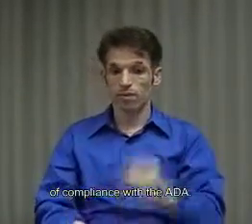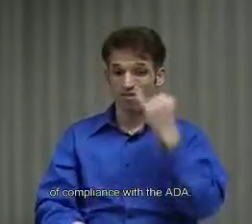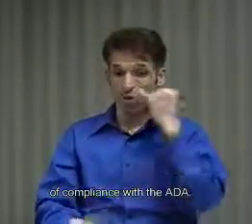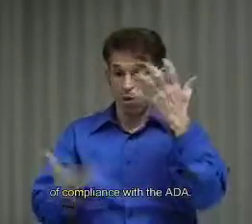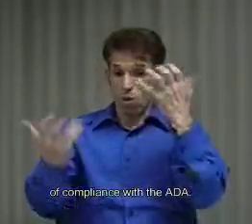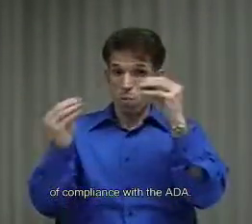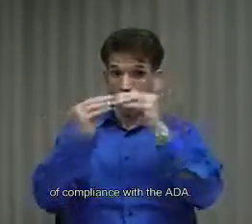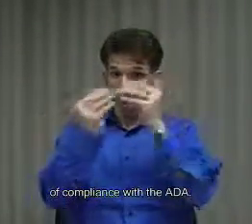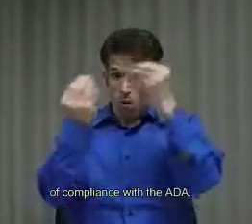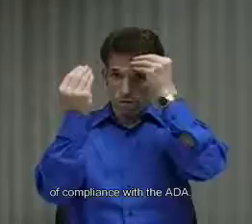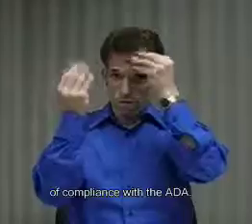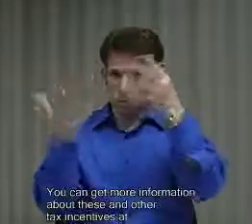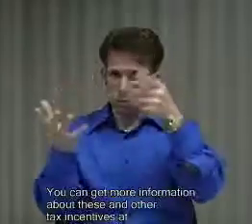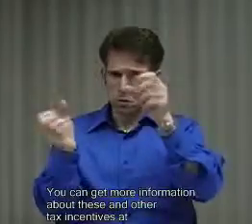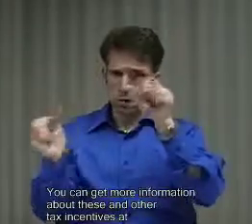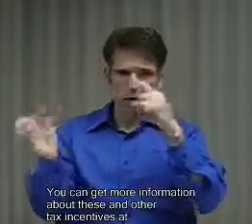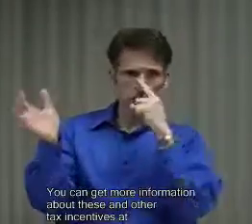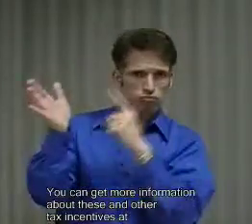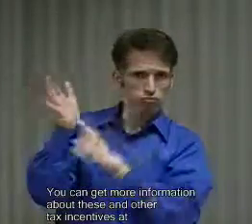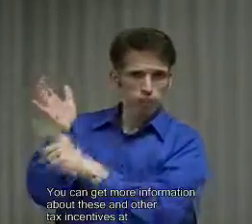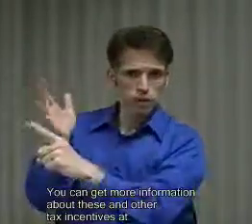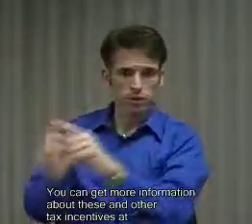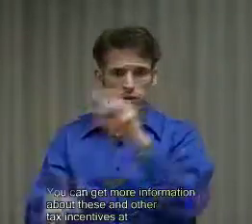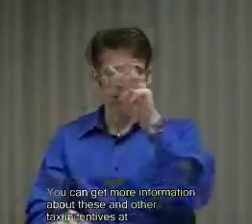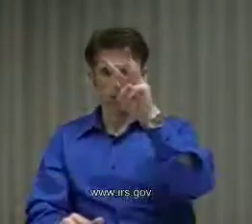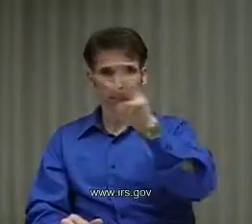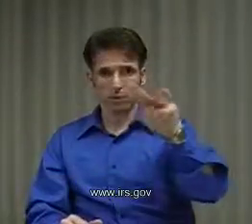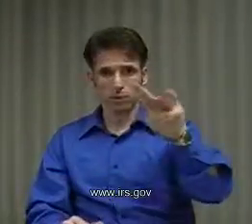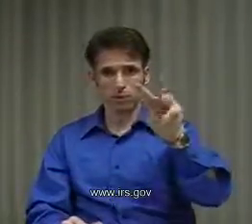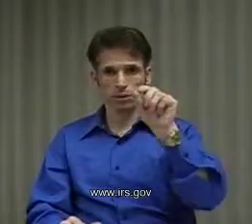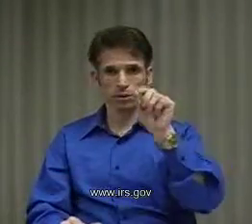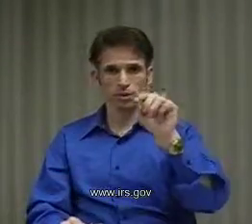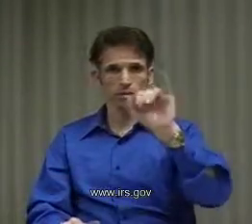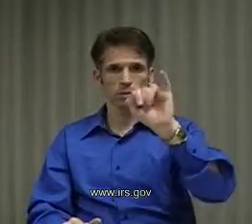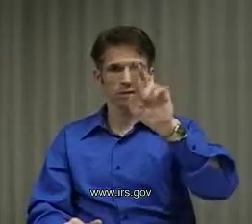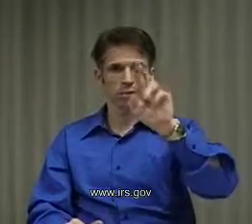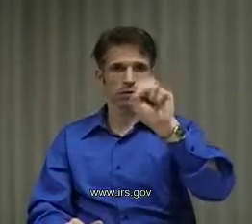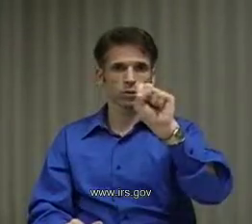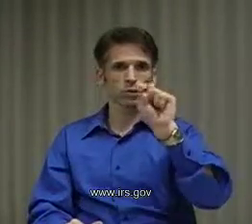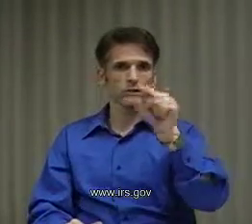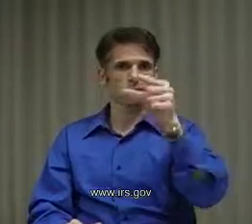compliance with the ADA. You can get more information about these tax incentives at